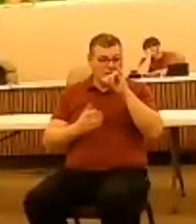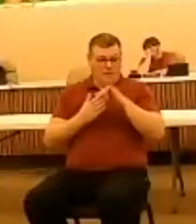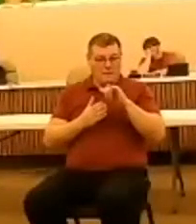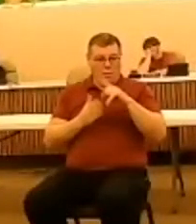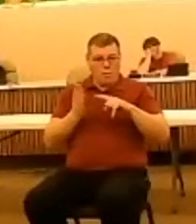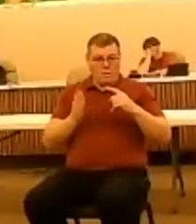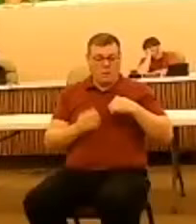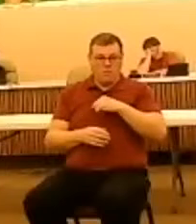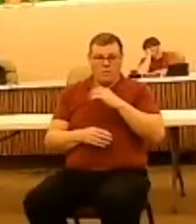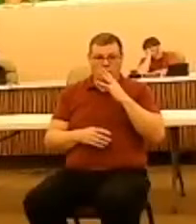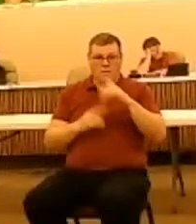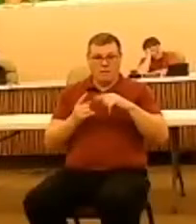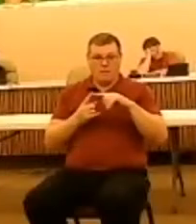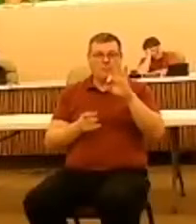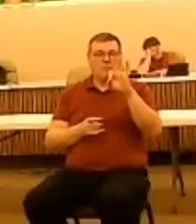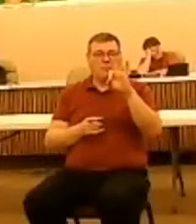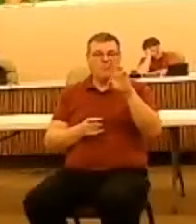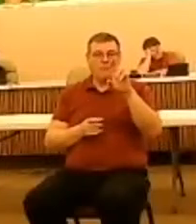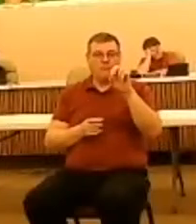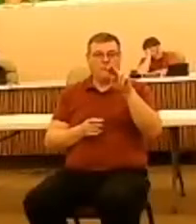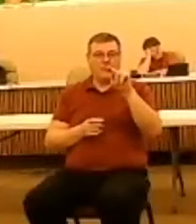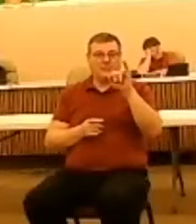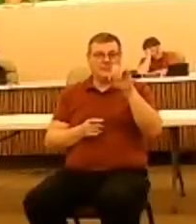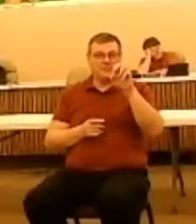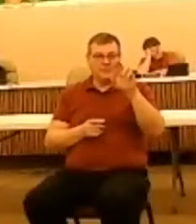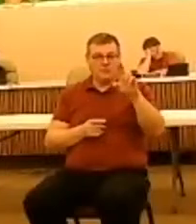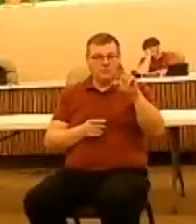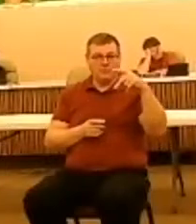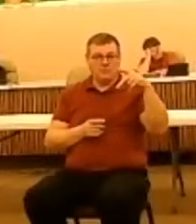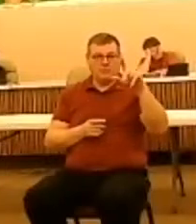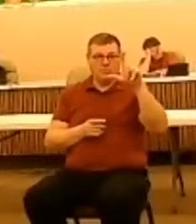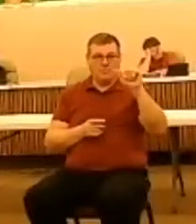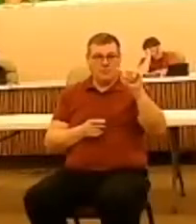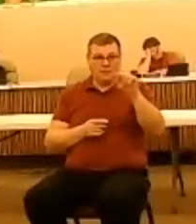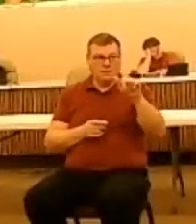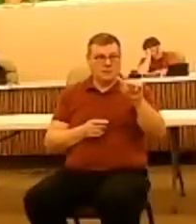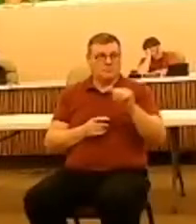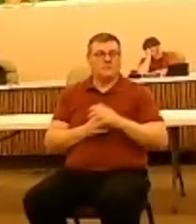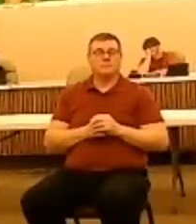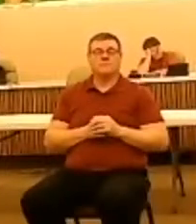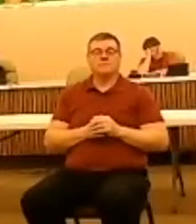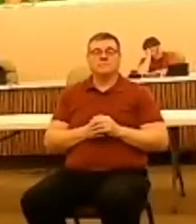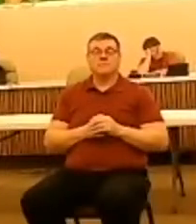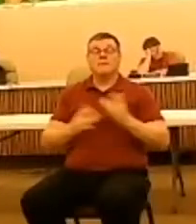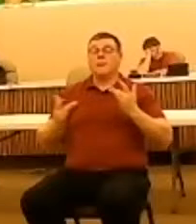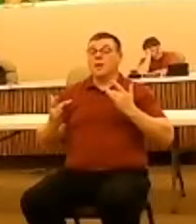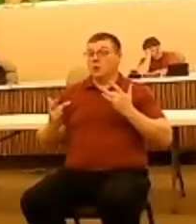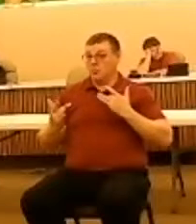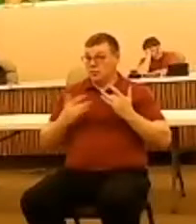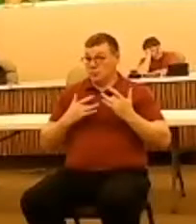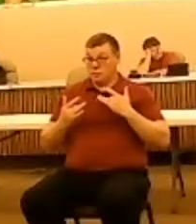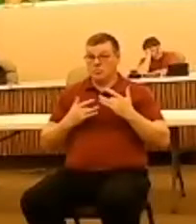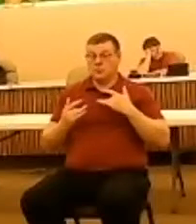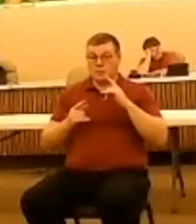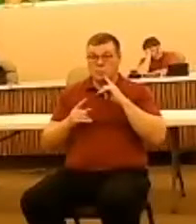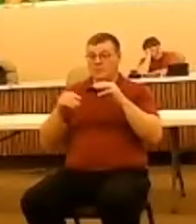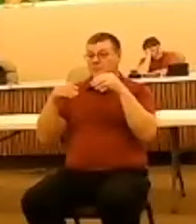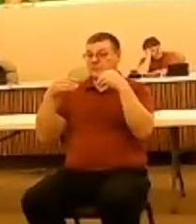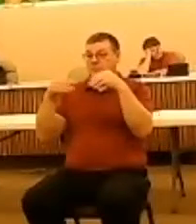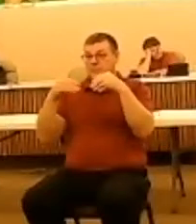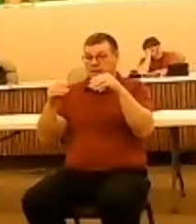be Tops Plaza, it's Frontier Plaza, isn't it? Yep. Our concerns were the selling of